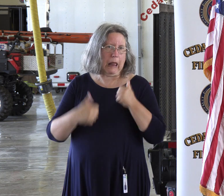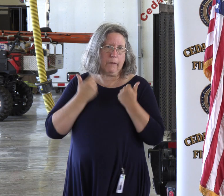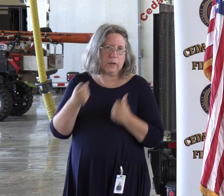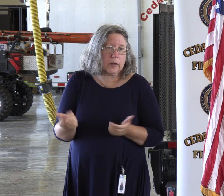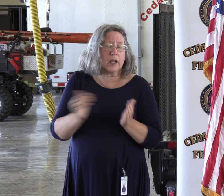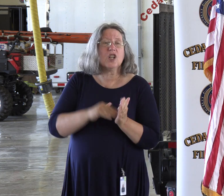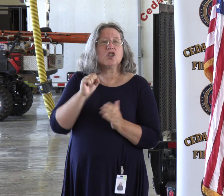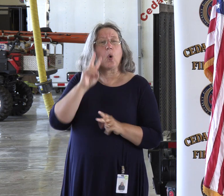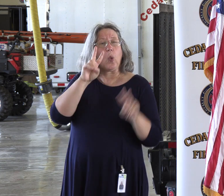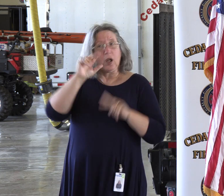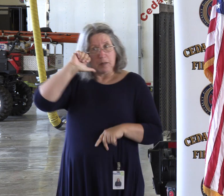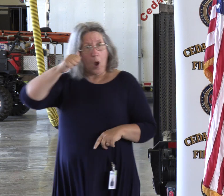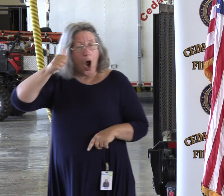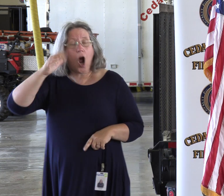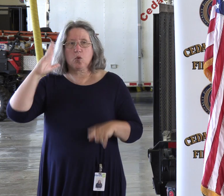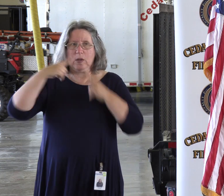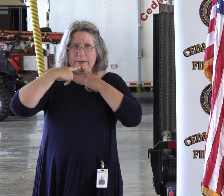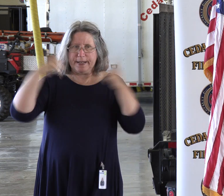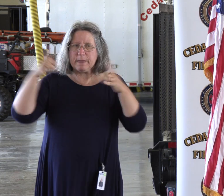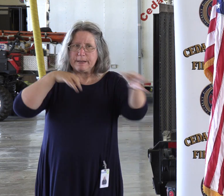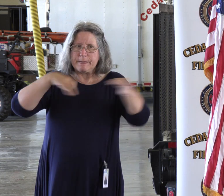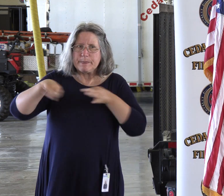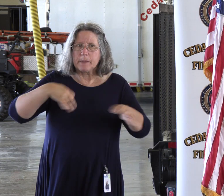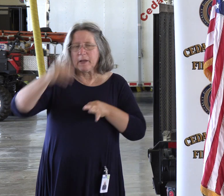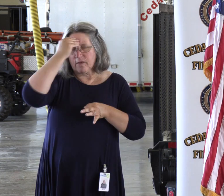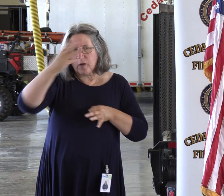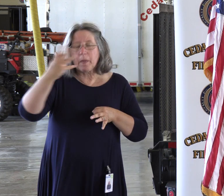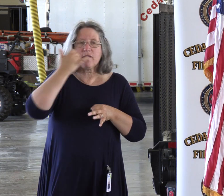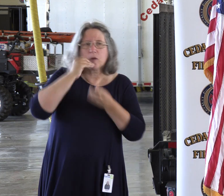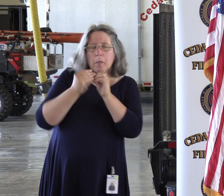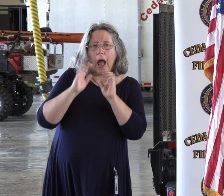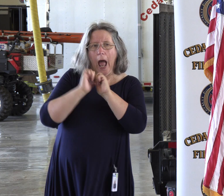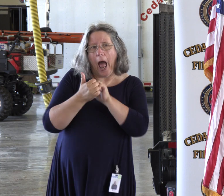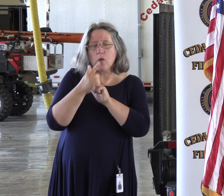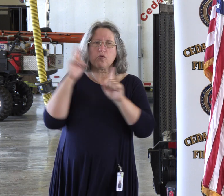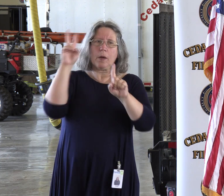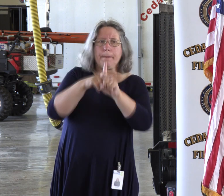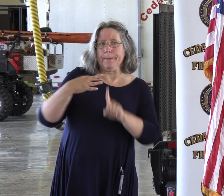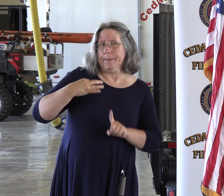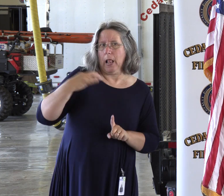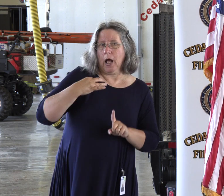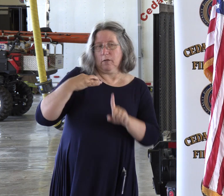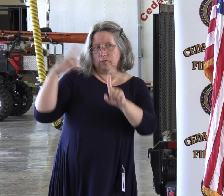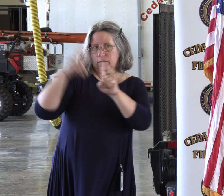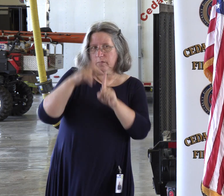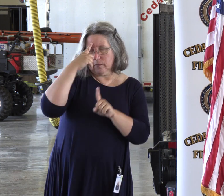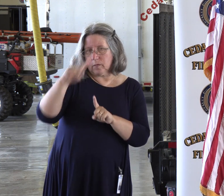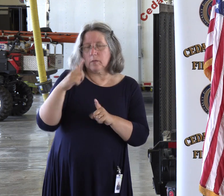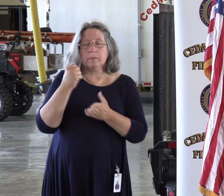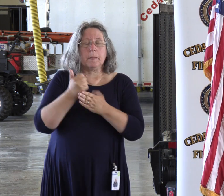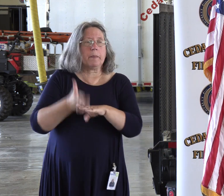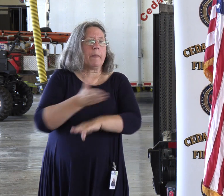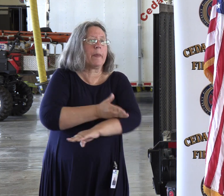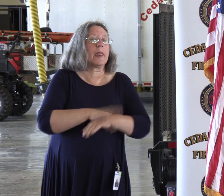watch the news. When we make the announcement and give you the contact number, please check with us so we can get you assistance.